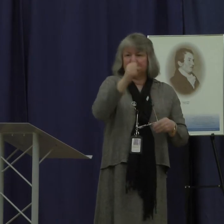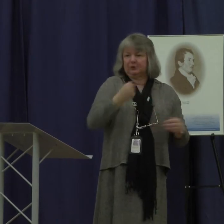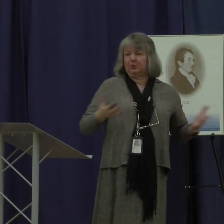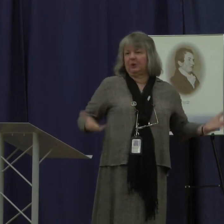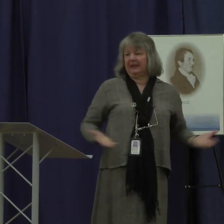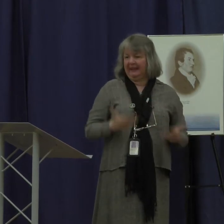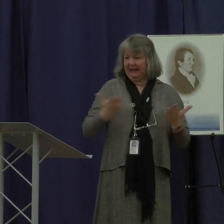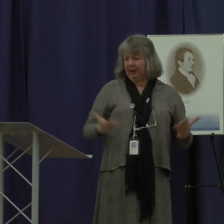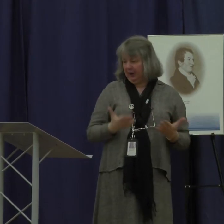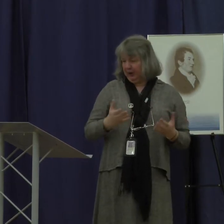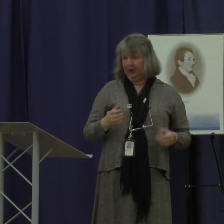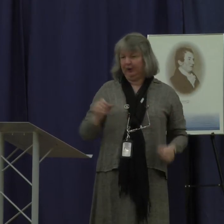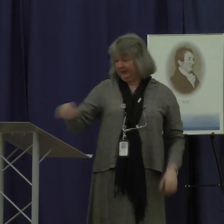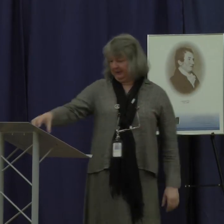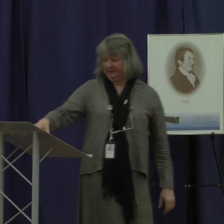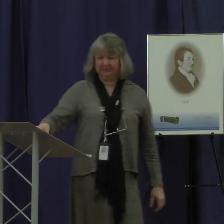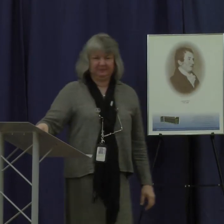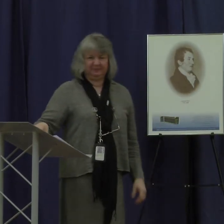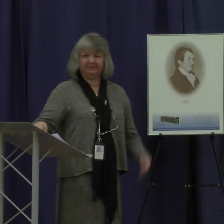year to attend high school.